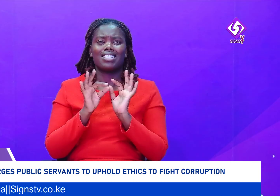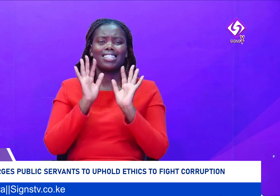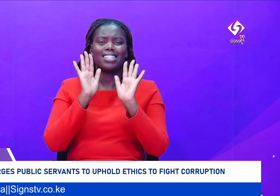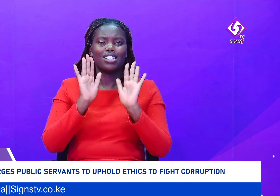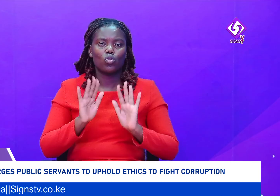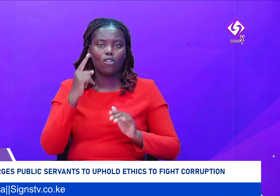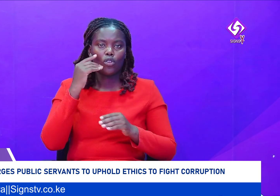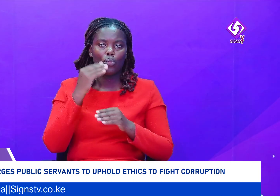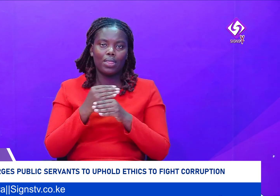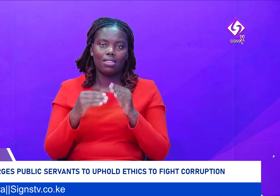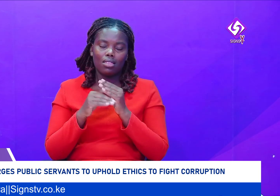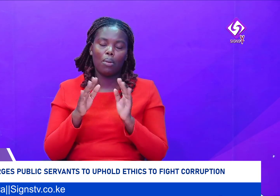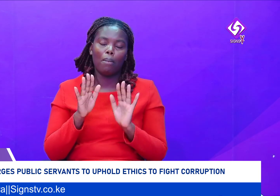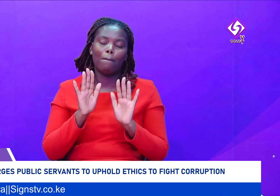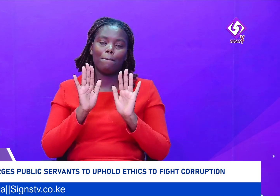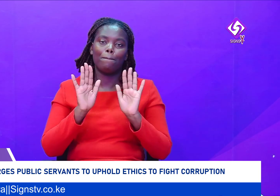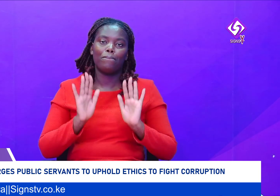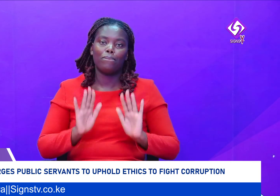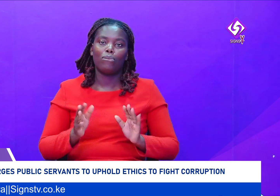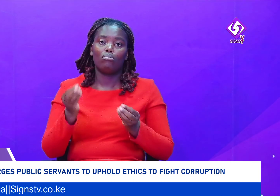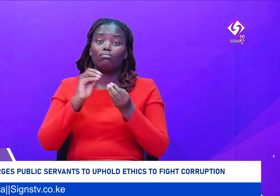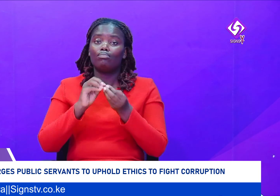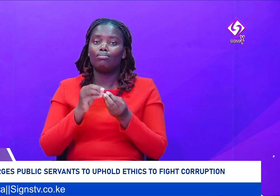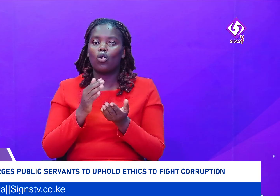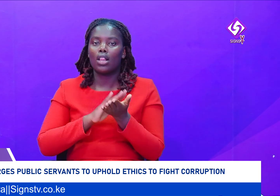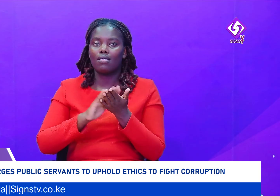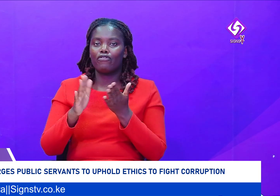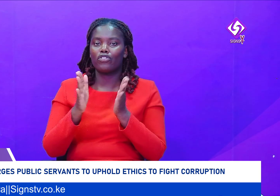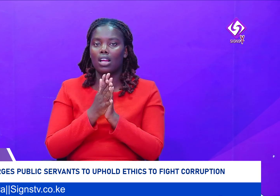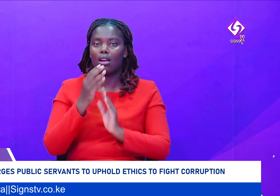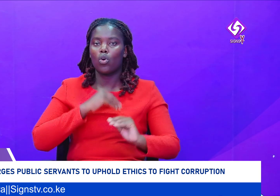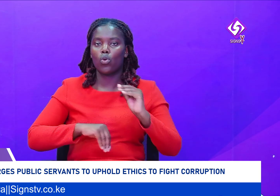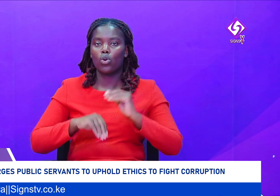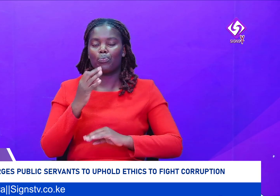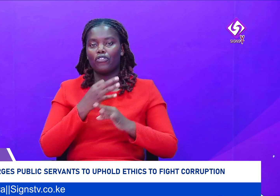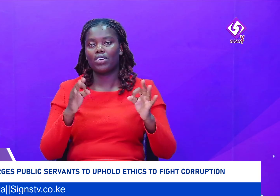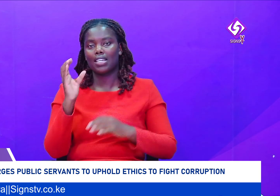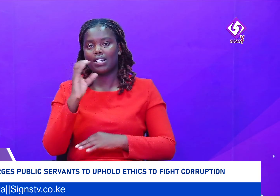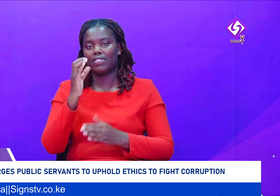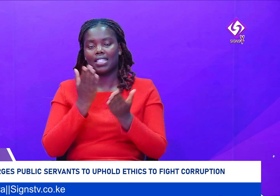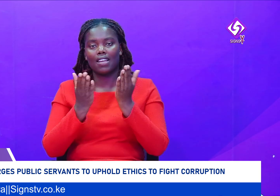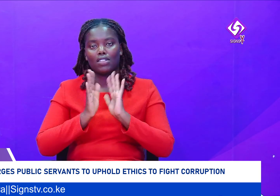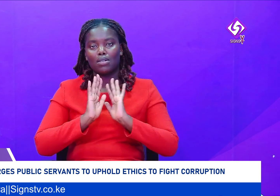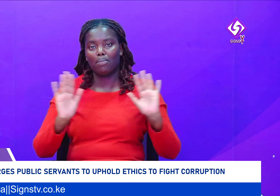is essential for building more efficient and corruption-free civil service.